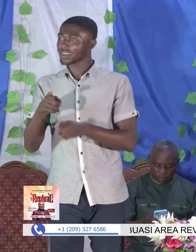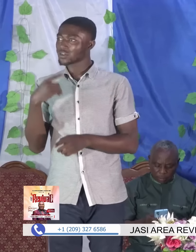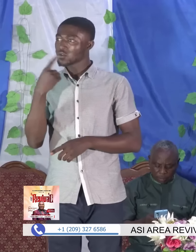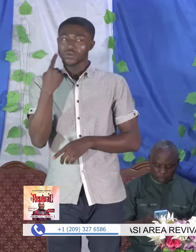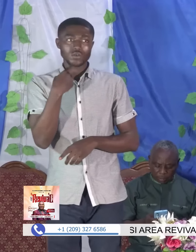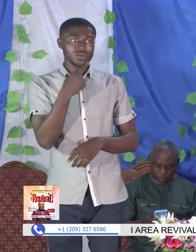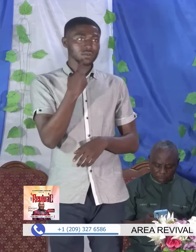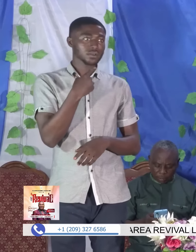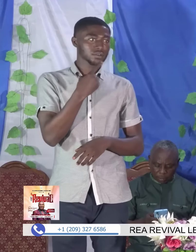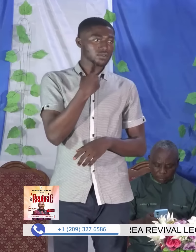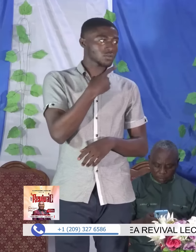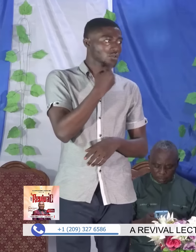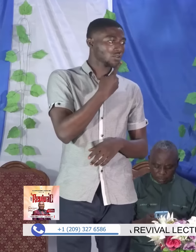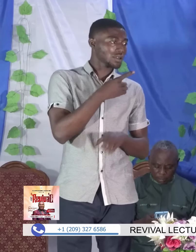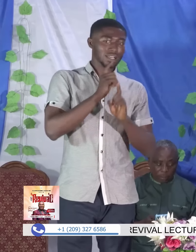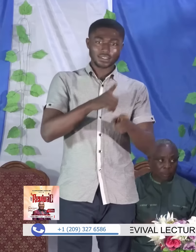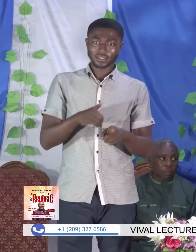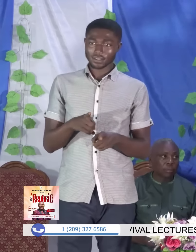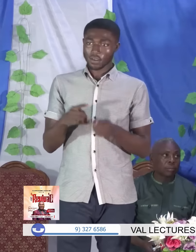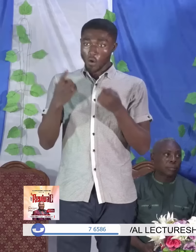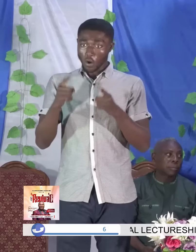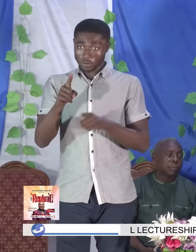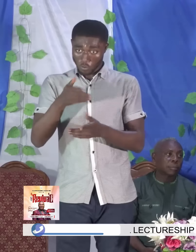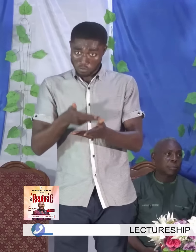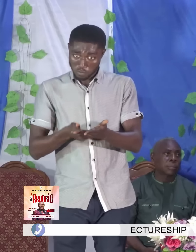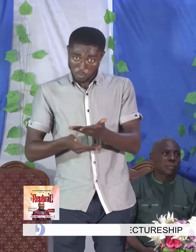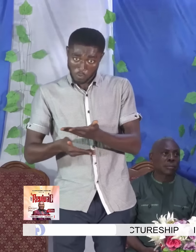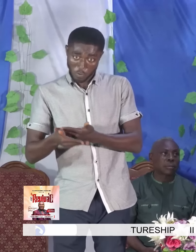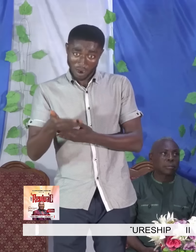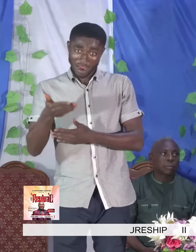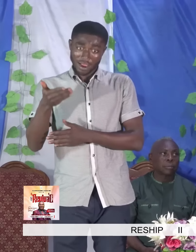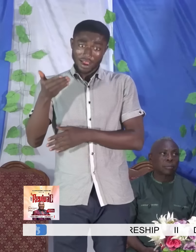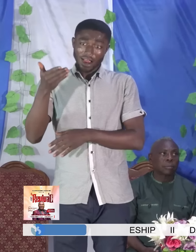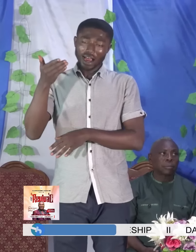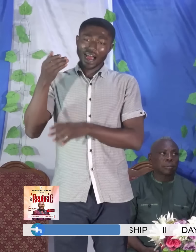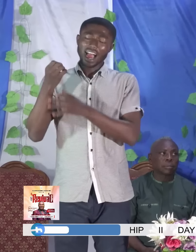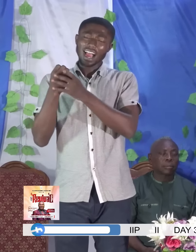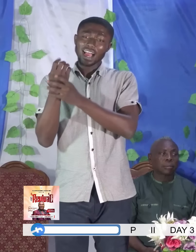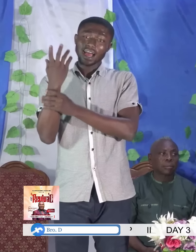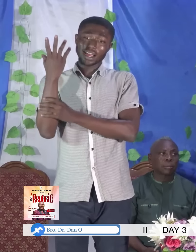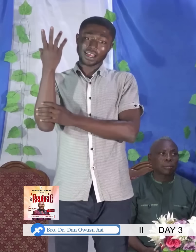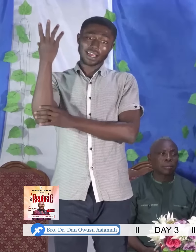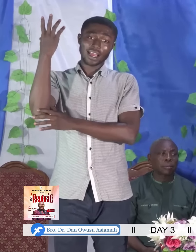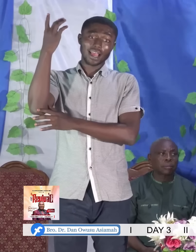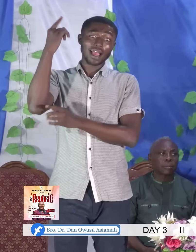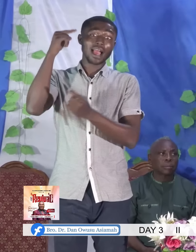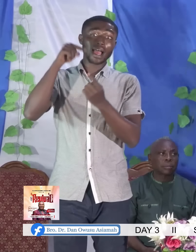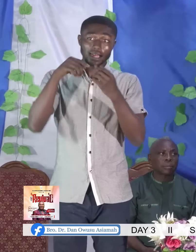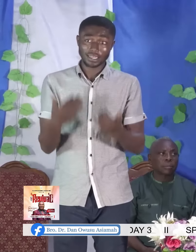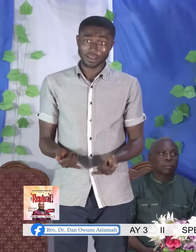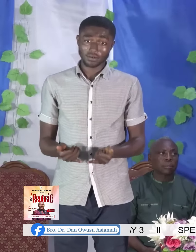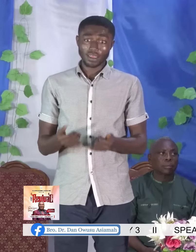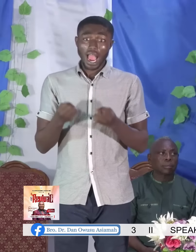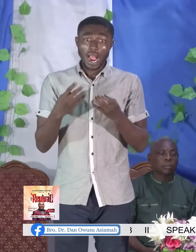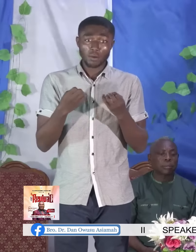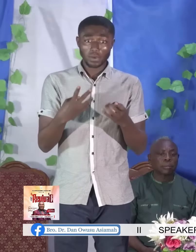odi te hay sika ba pa na obi dia chewa e super e wa brabom a obi ti me aka hwat na e yesen